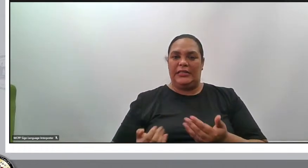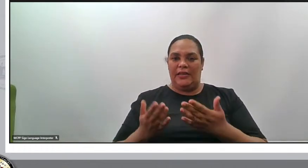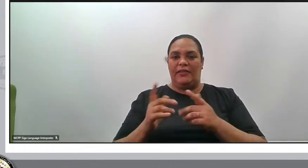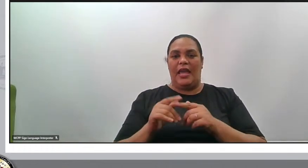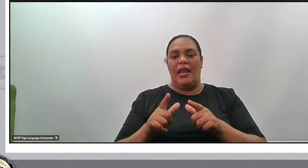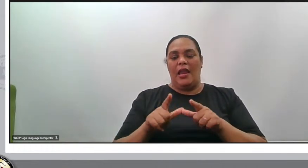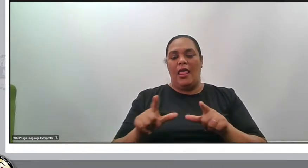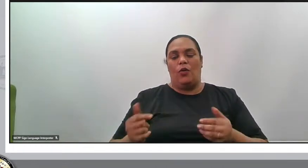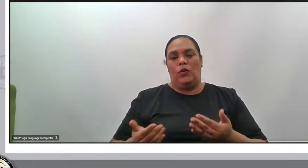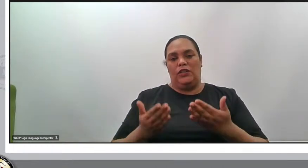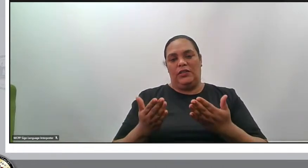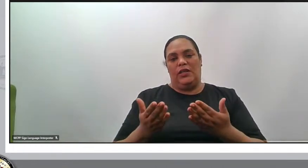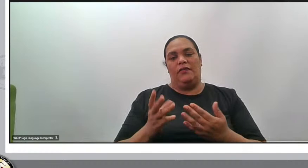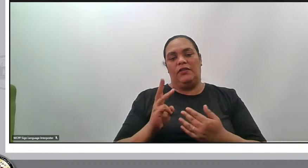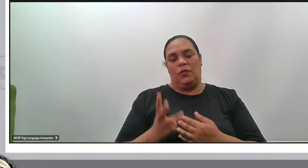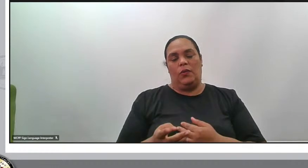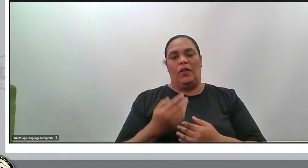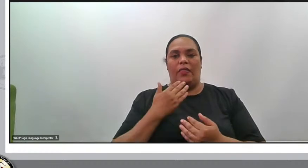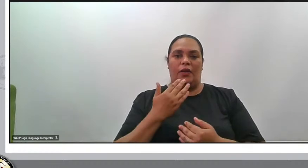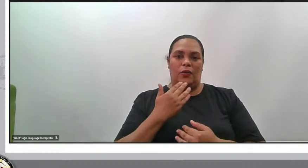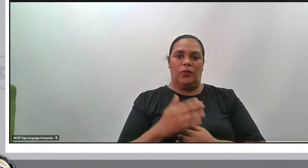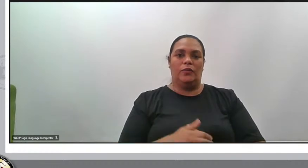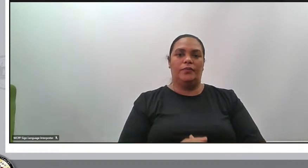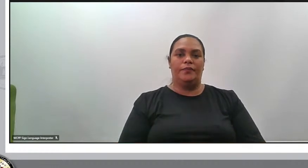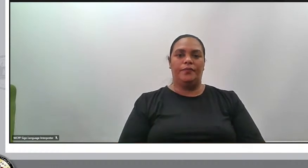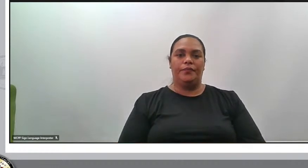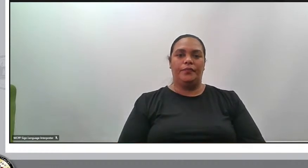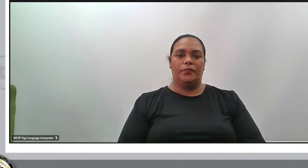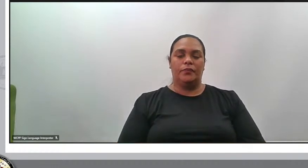language services move. Thank you.